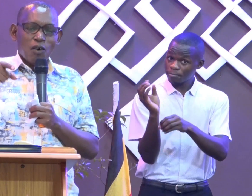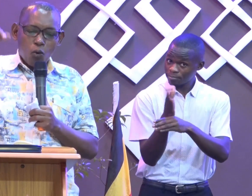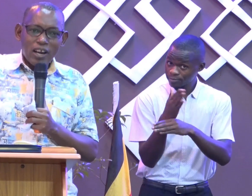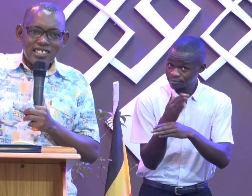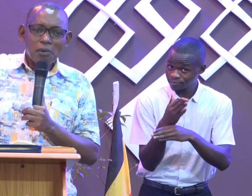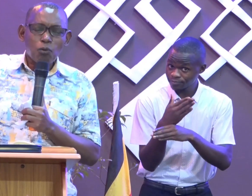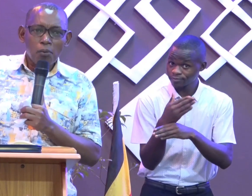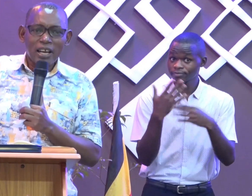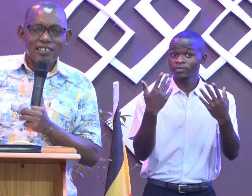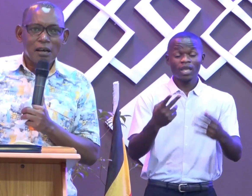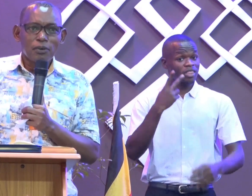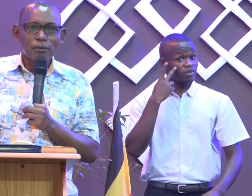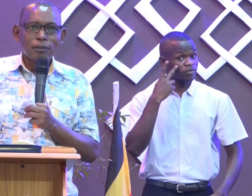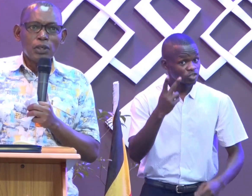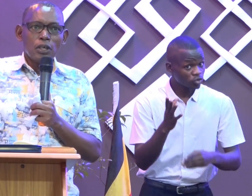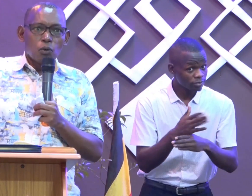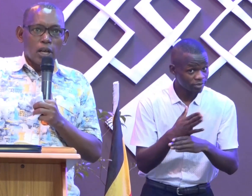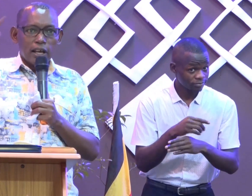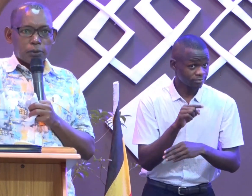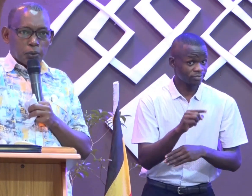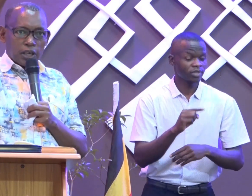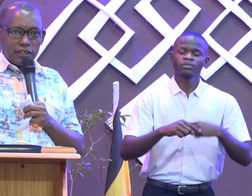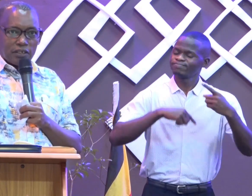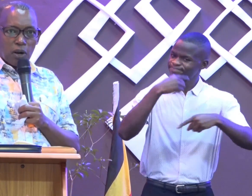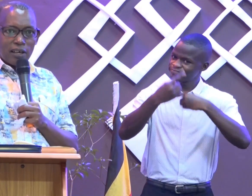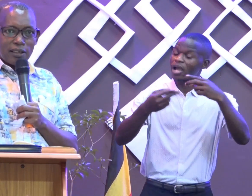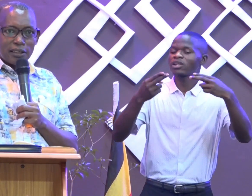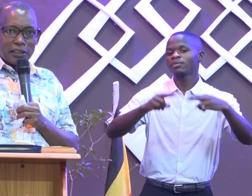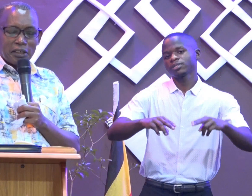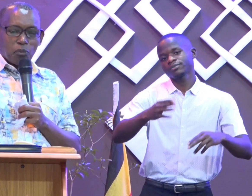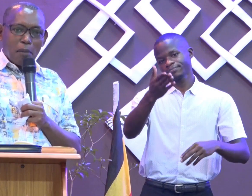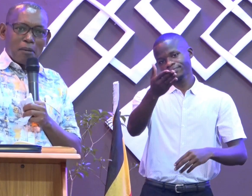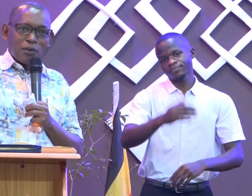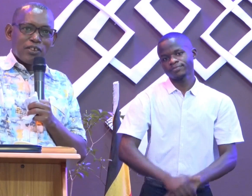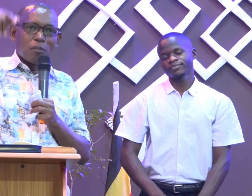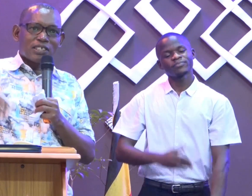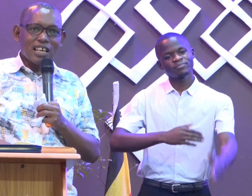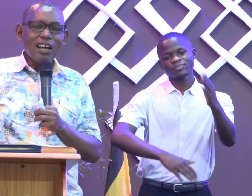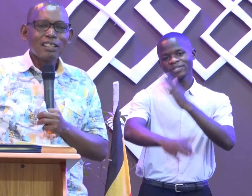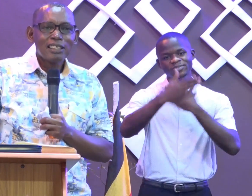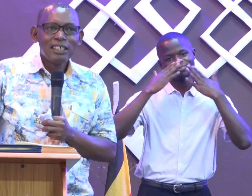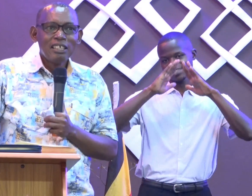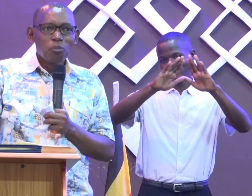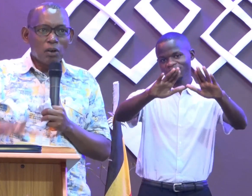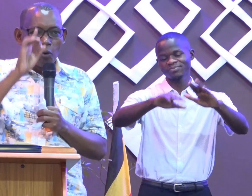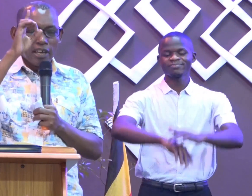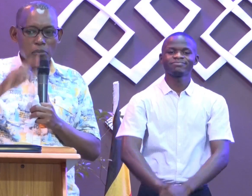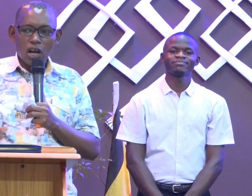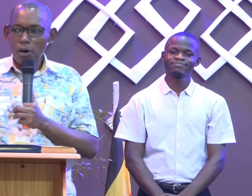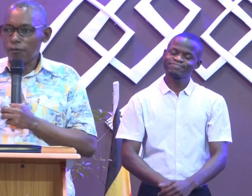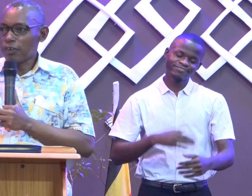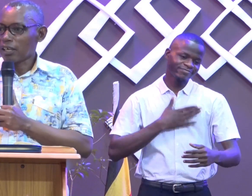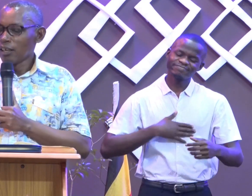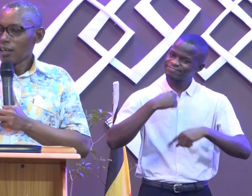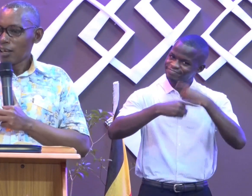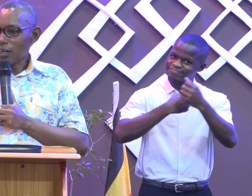this ministry, okolesebwa kwa obuweereza buno, the vision of this ministry is going to be fulfilled. Kama bawenye omukisa, may God bless you. Mwekumire